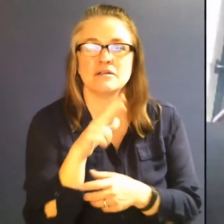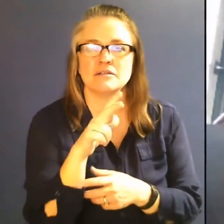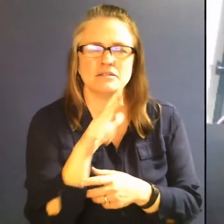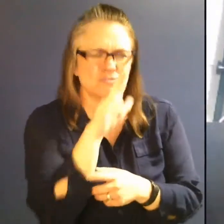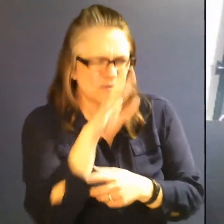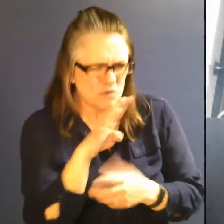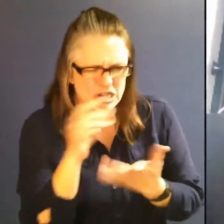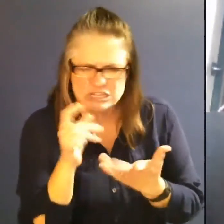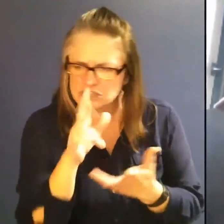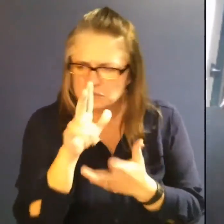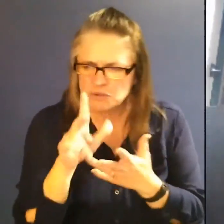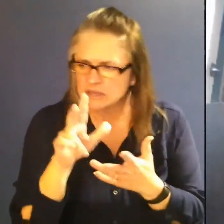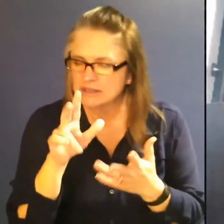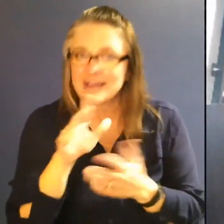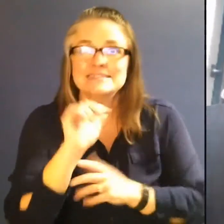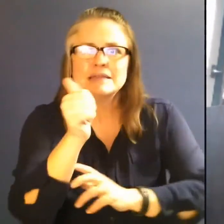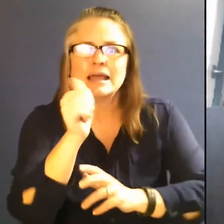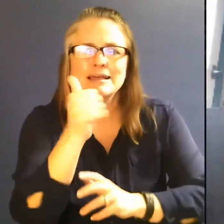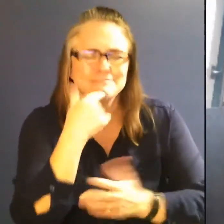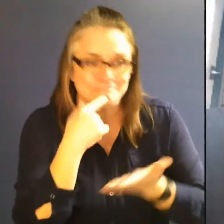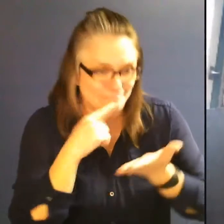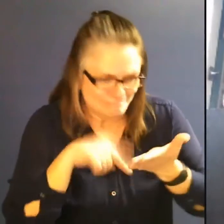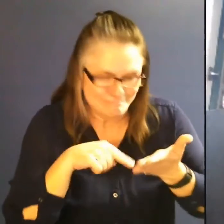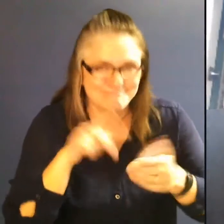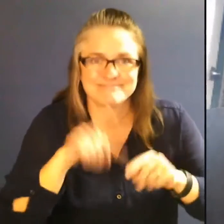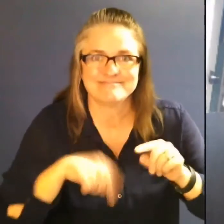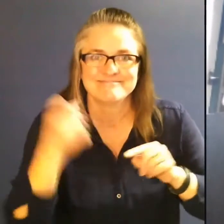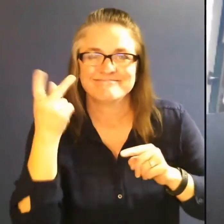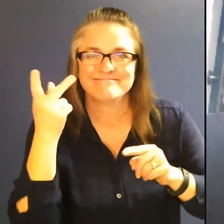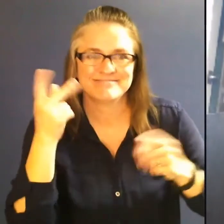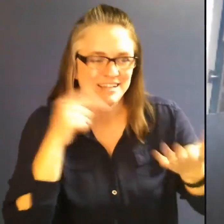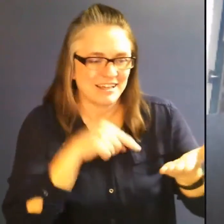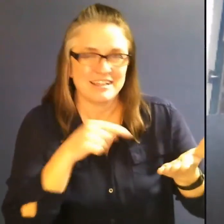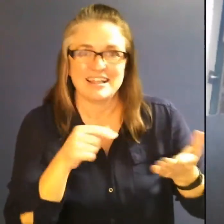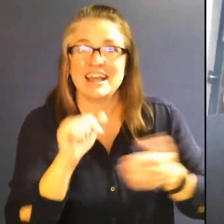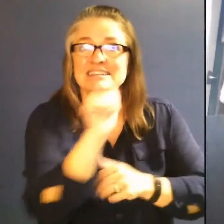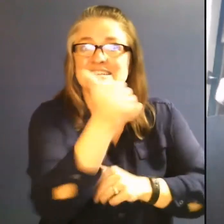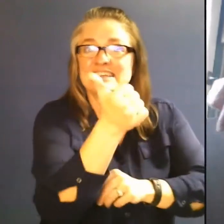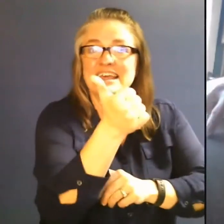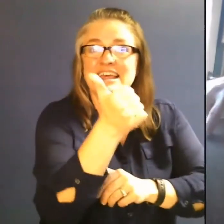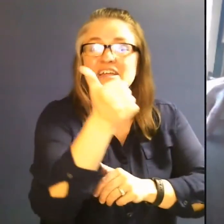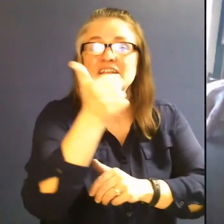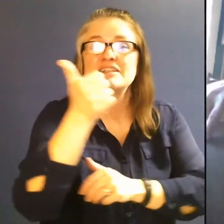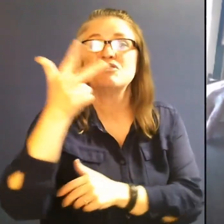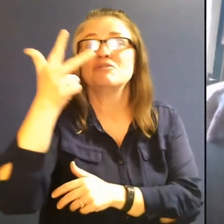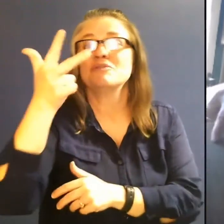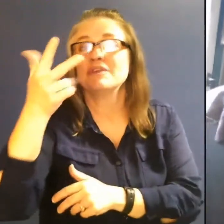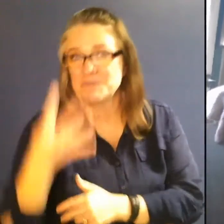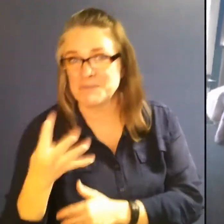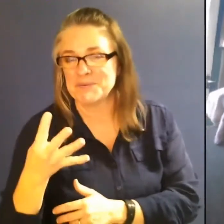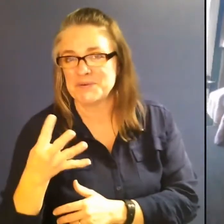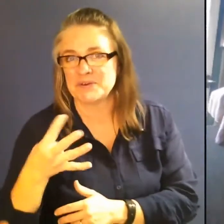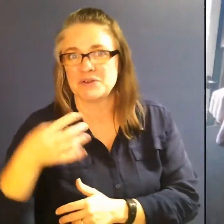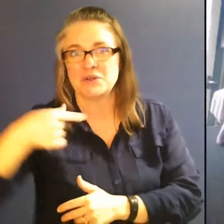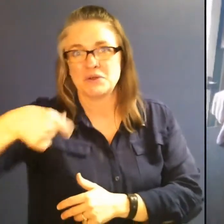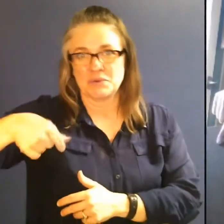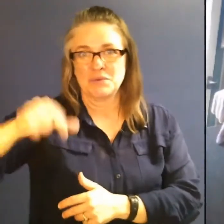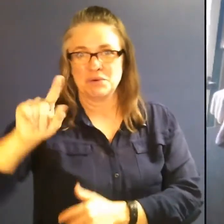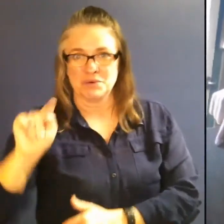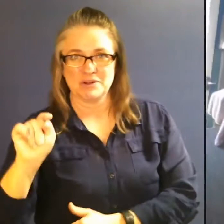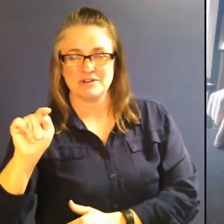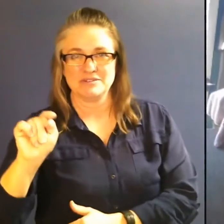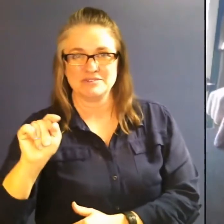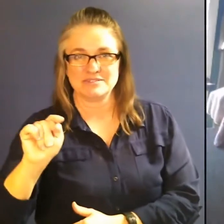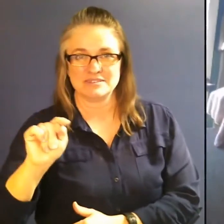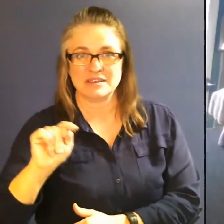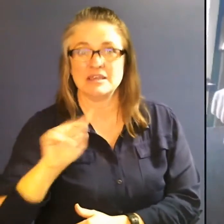is that? 10 and 3/4 quarts. And then on March 10th, so